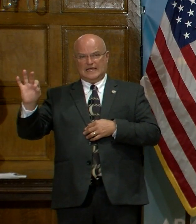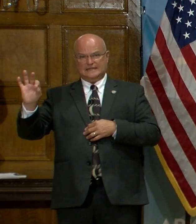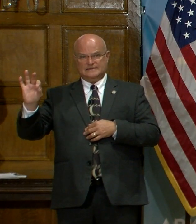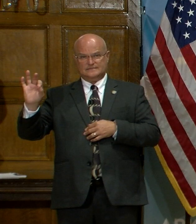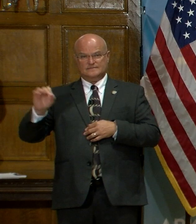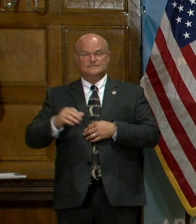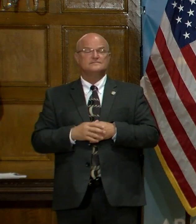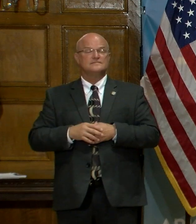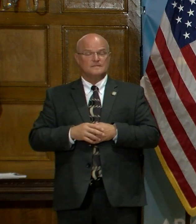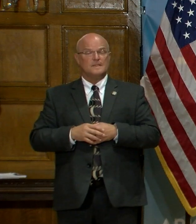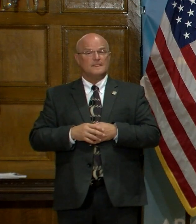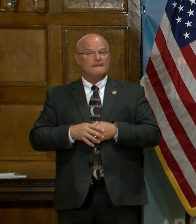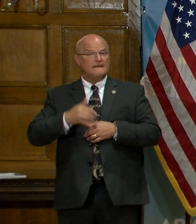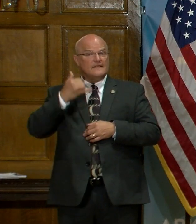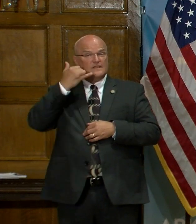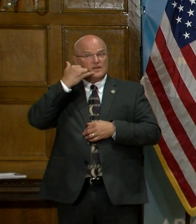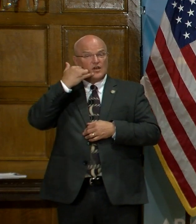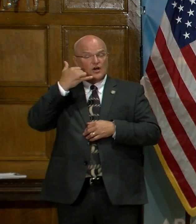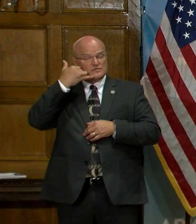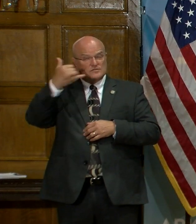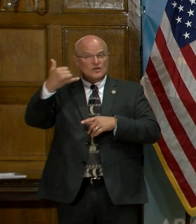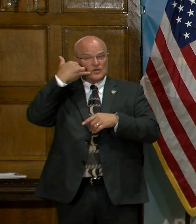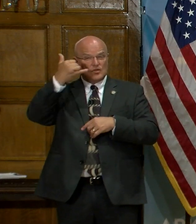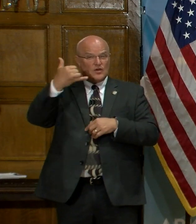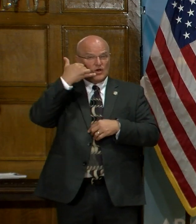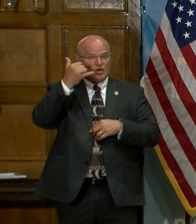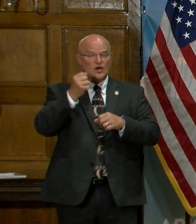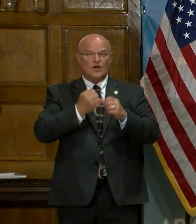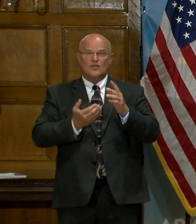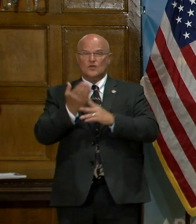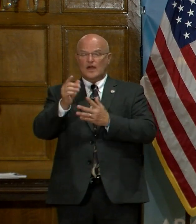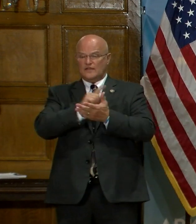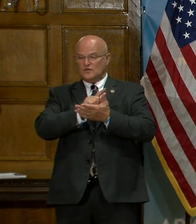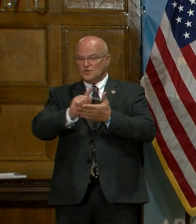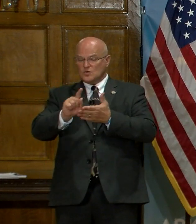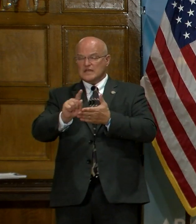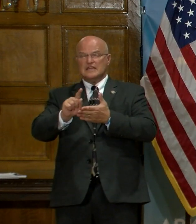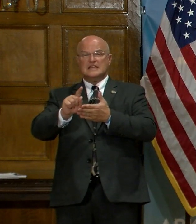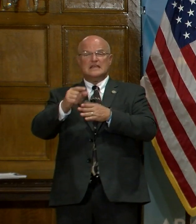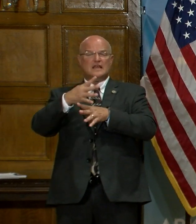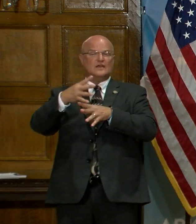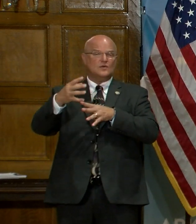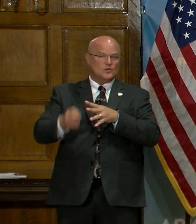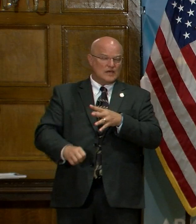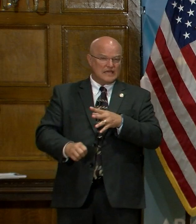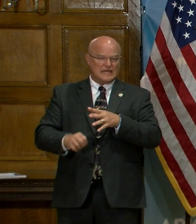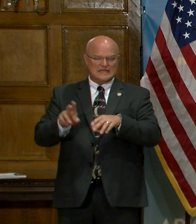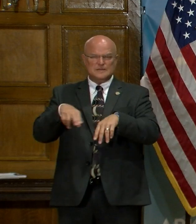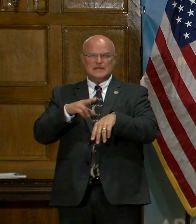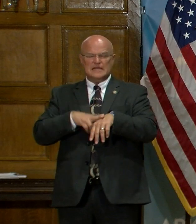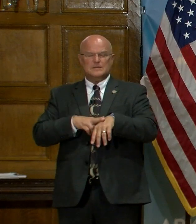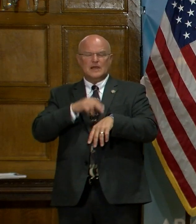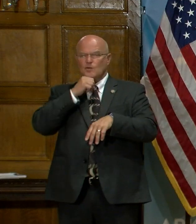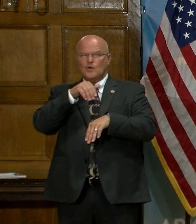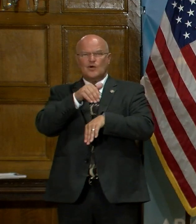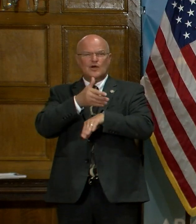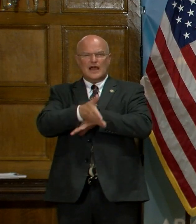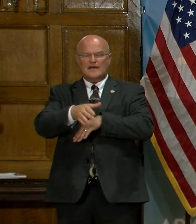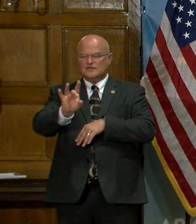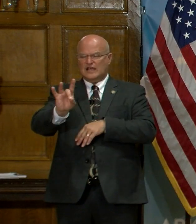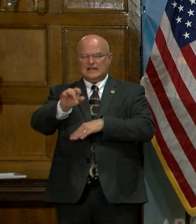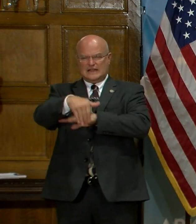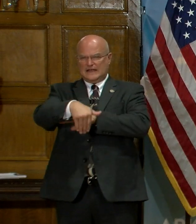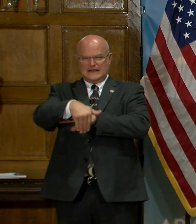877-AR-COV-19. The calls that our tracers are making, they make them throughout the week, they make them on the weekend, but typically they won't call after